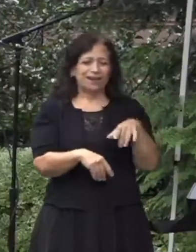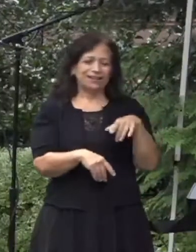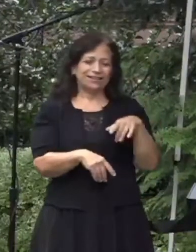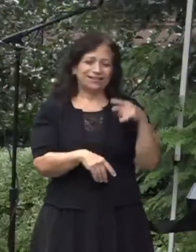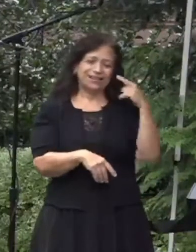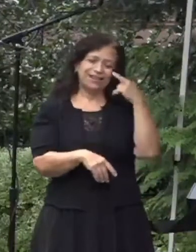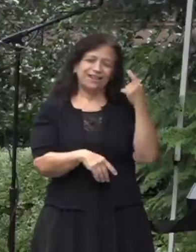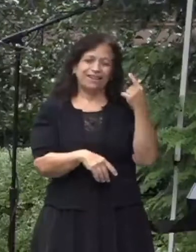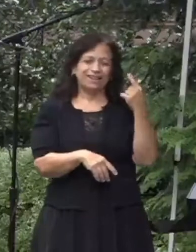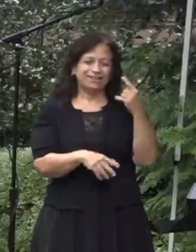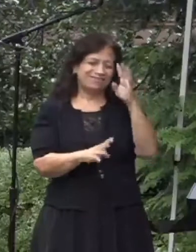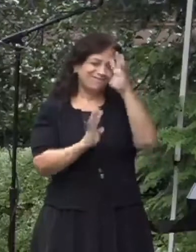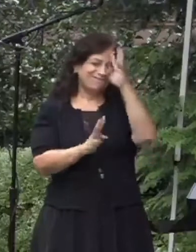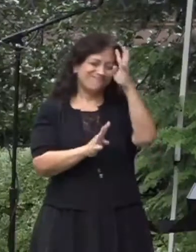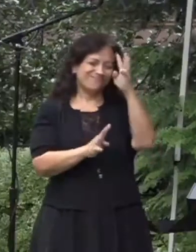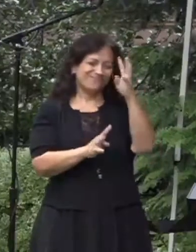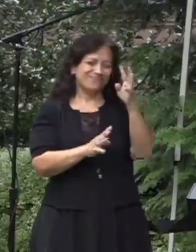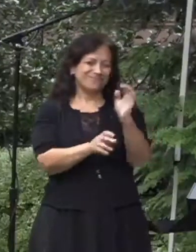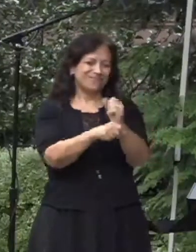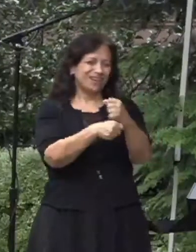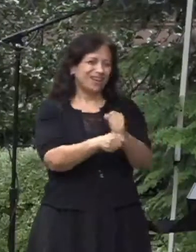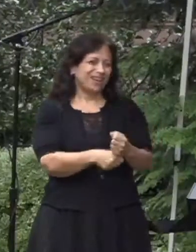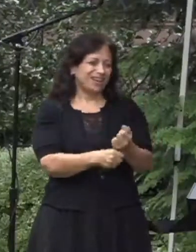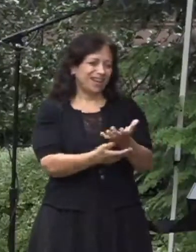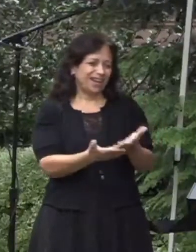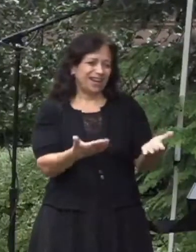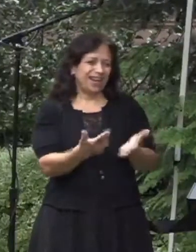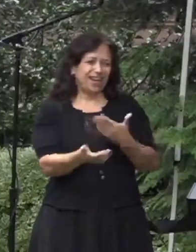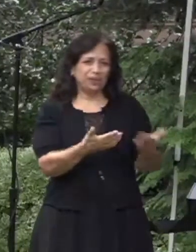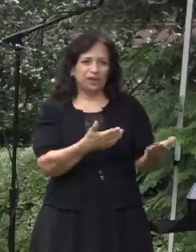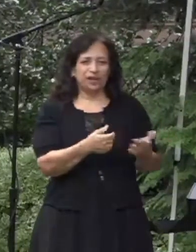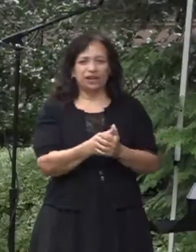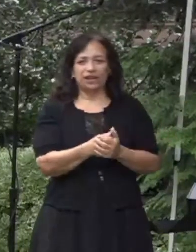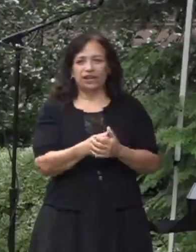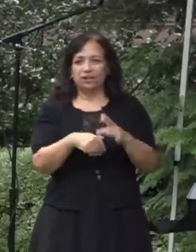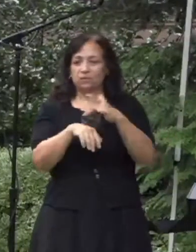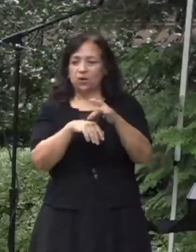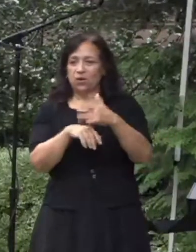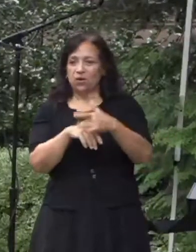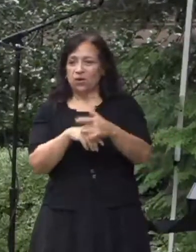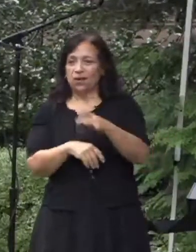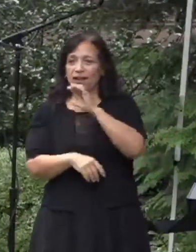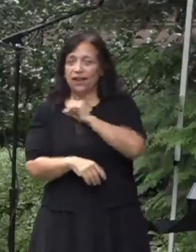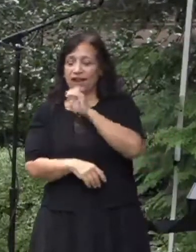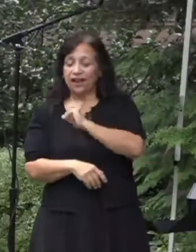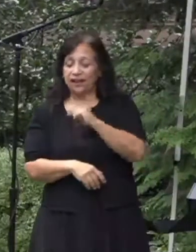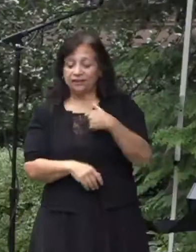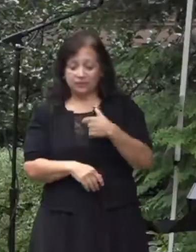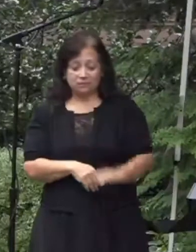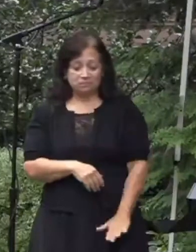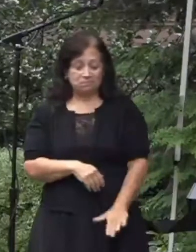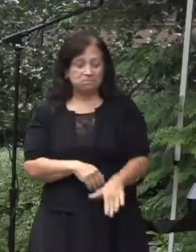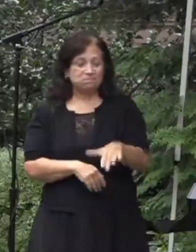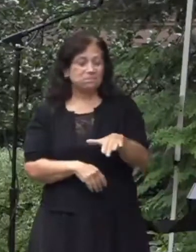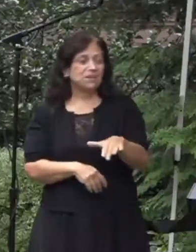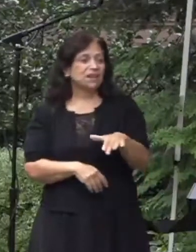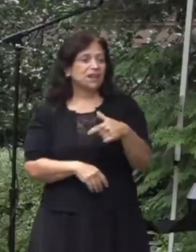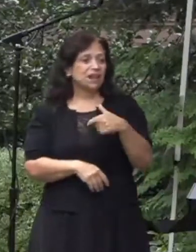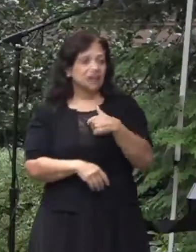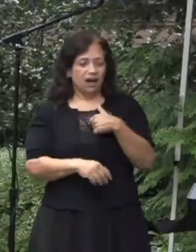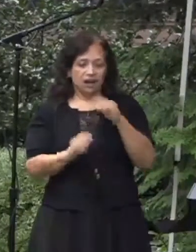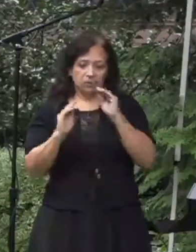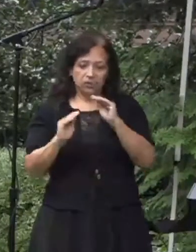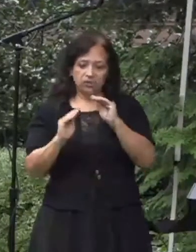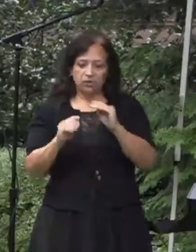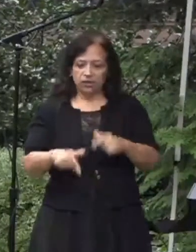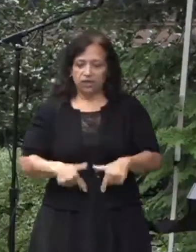and started creating anyway. From an early age, I was taught that life can come